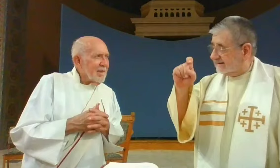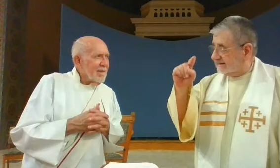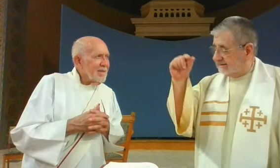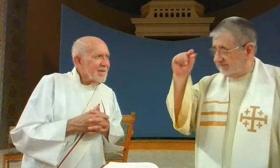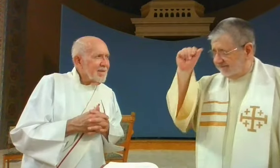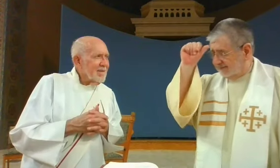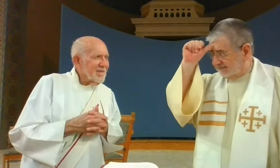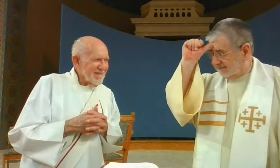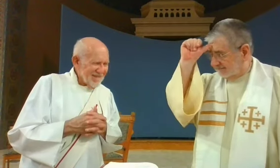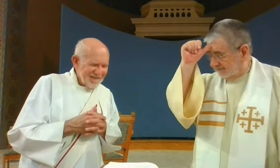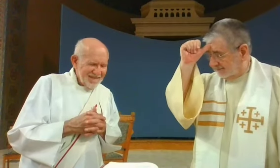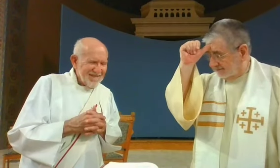Fix